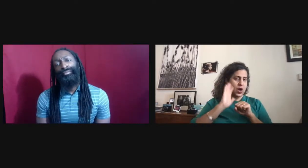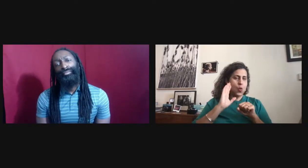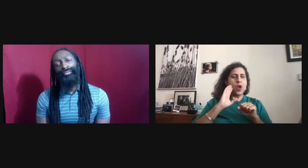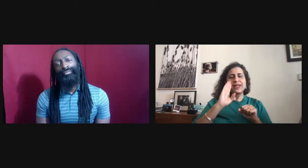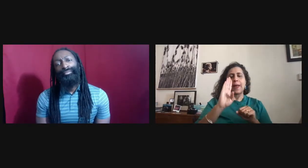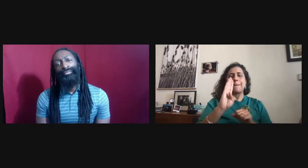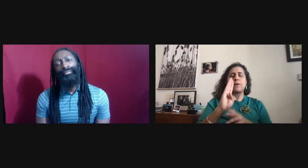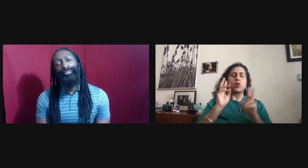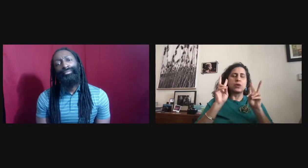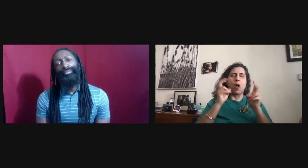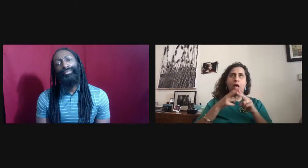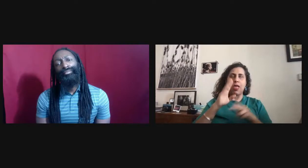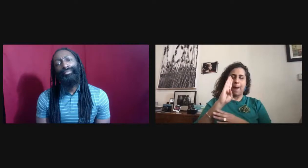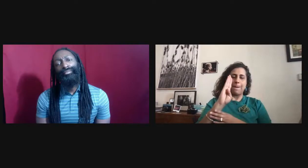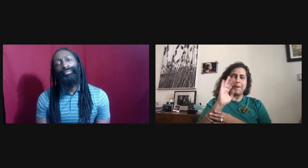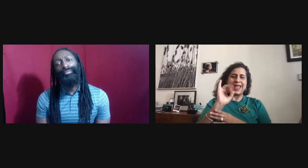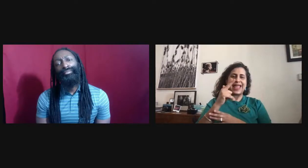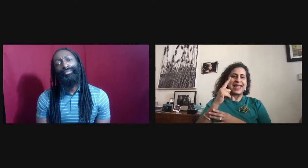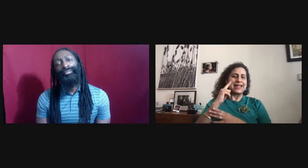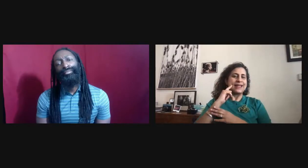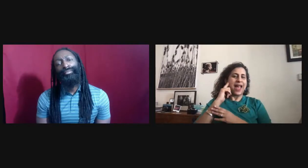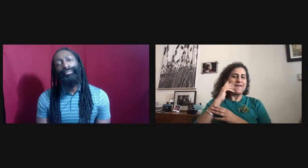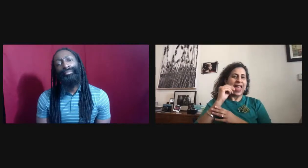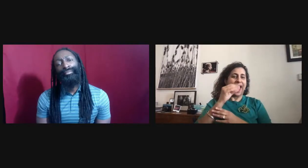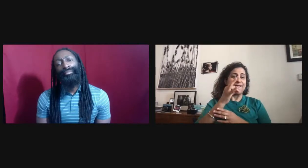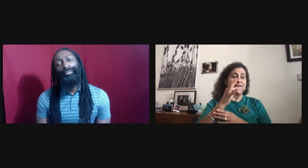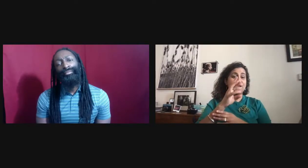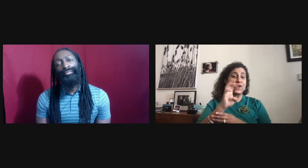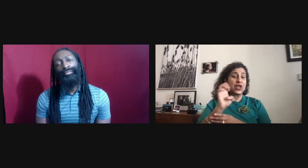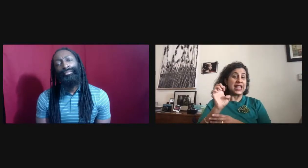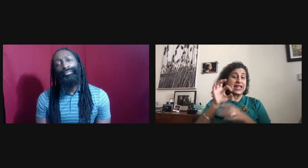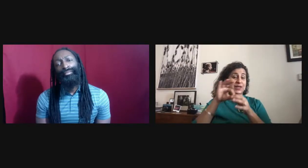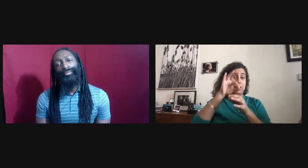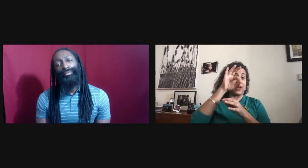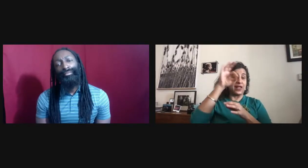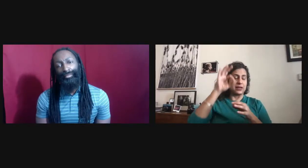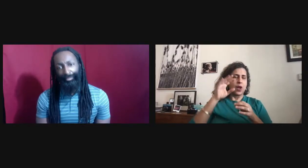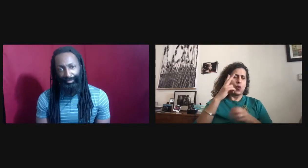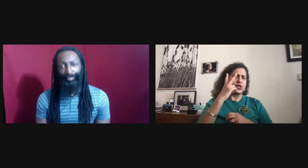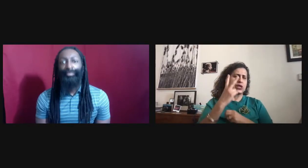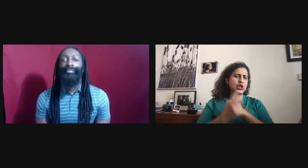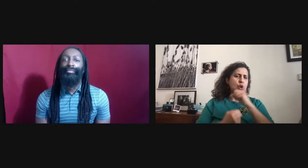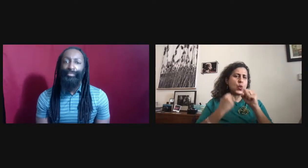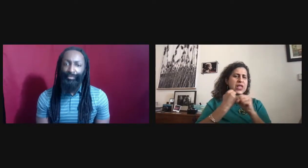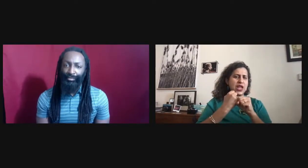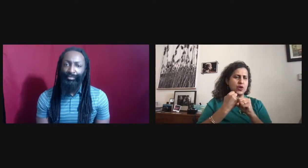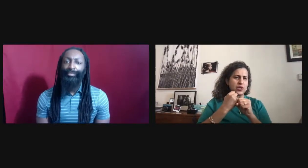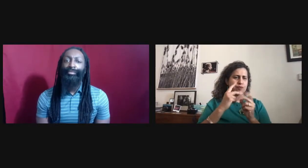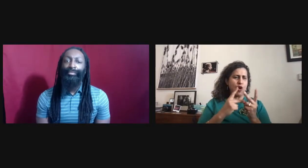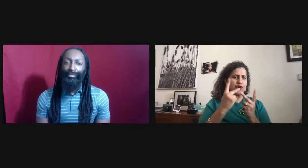Well, I don't know if you know some of my original work. Back in the day, I was on a project called Being Deaf and